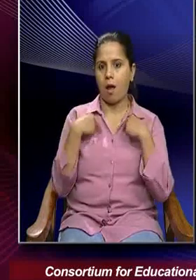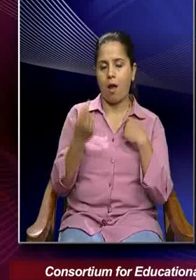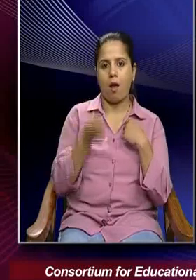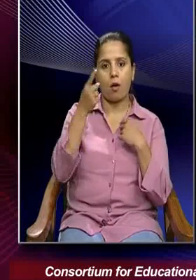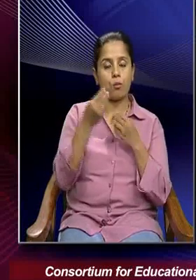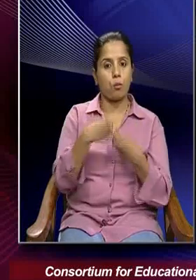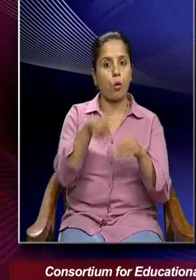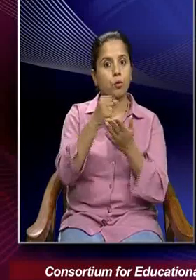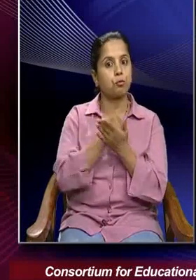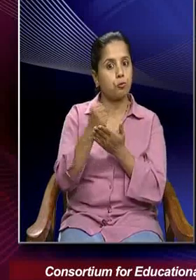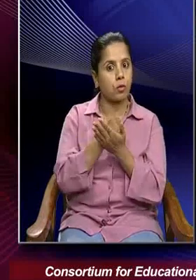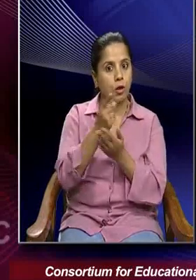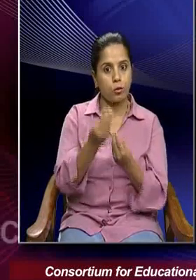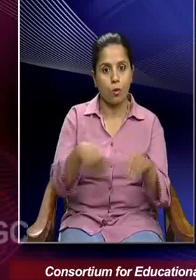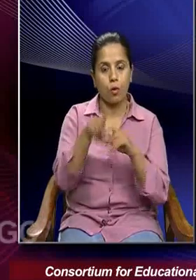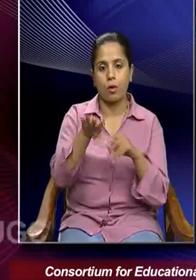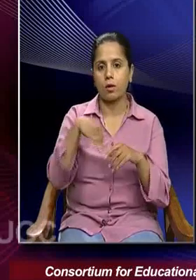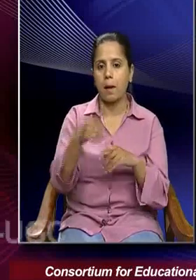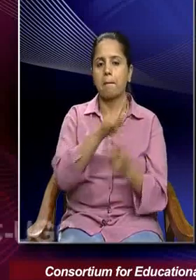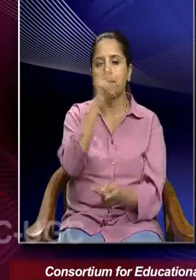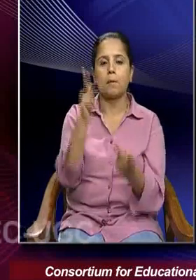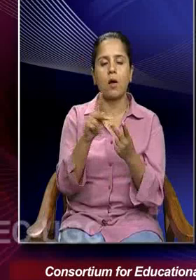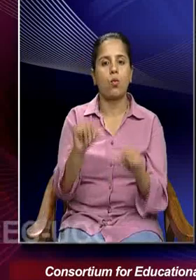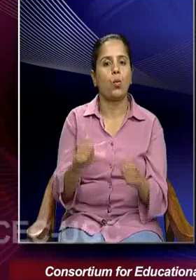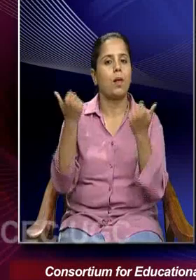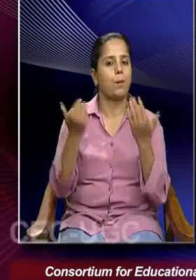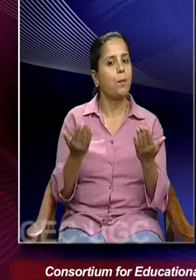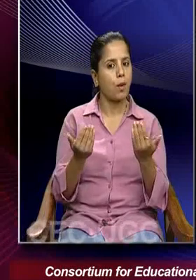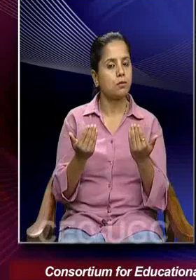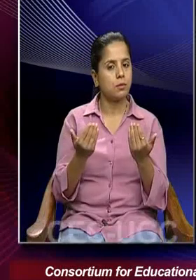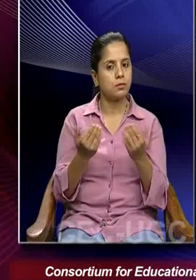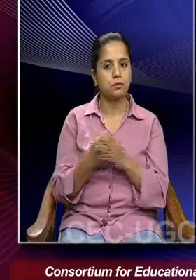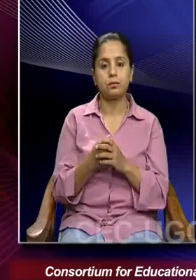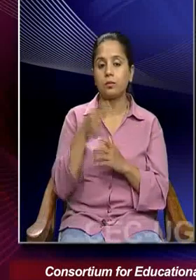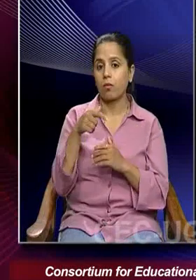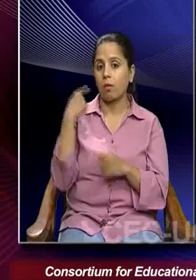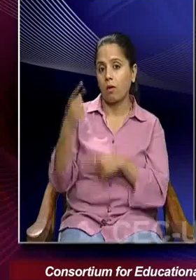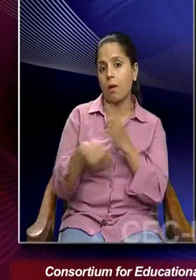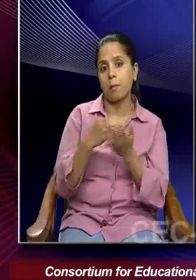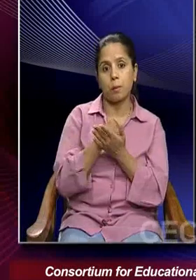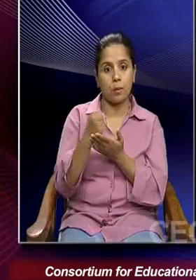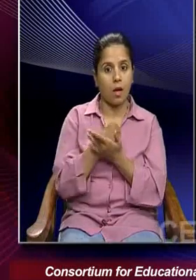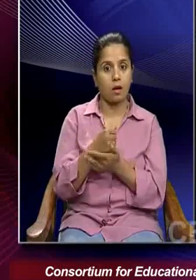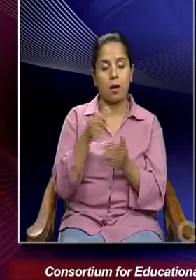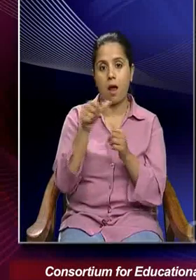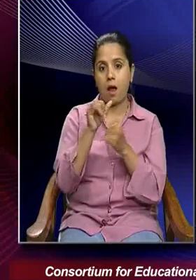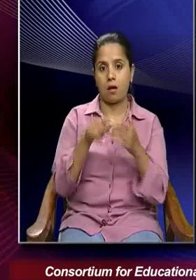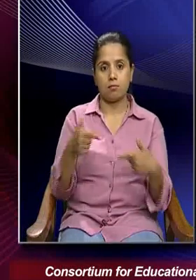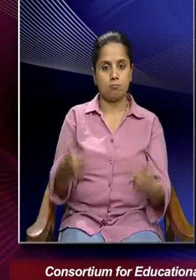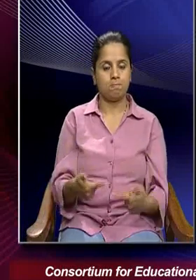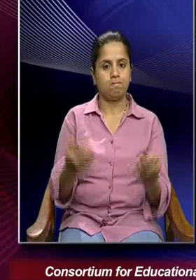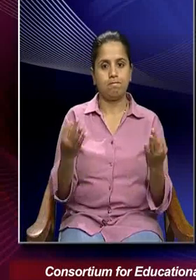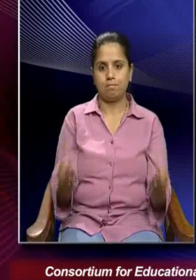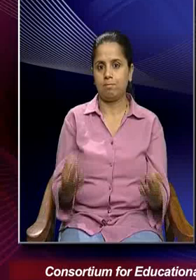you practice, the more you would become perfect. So regular practice of asana, which is the